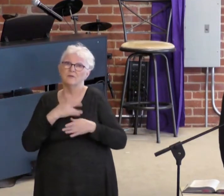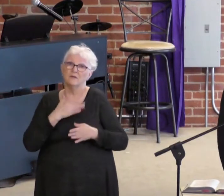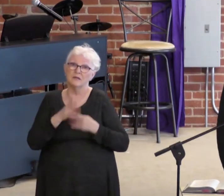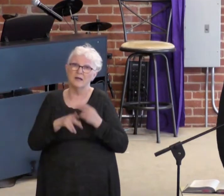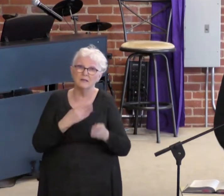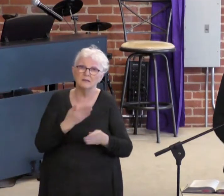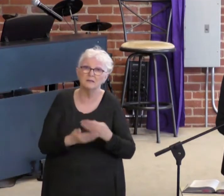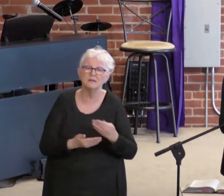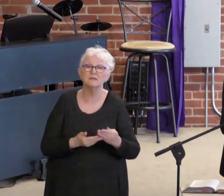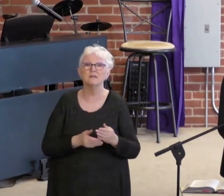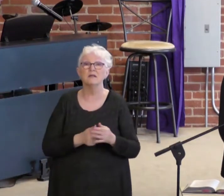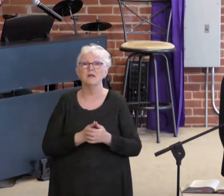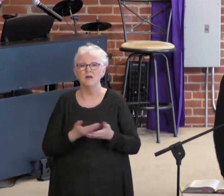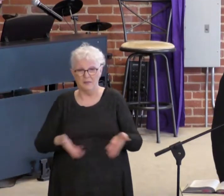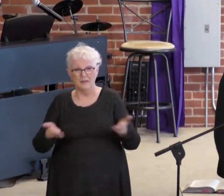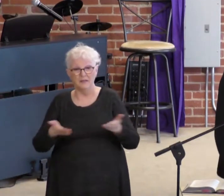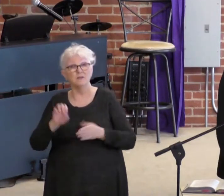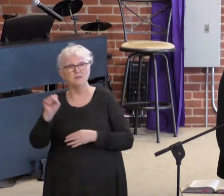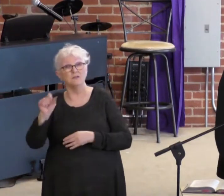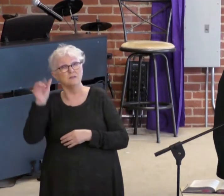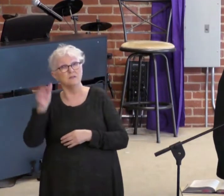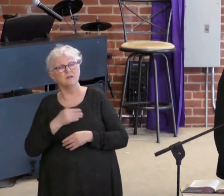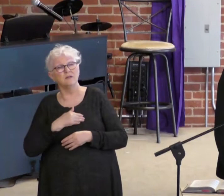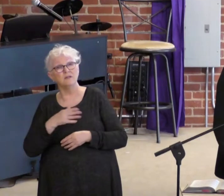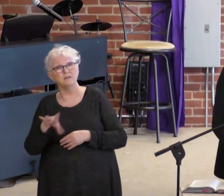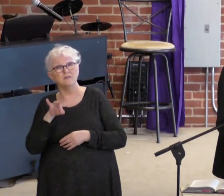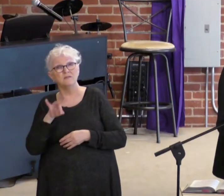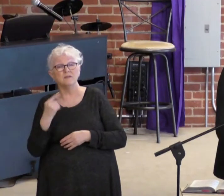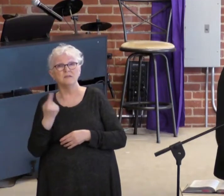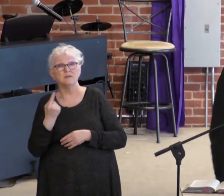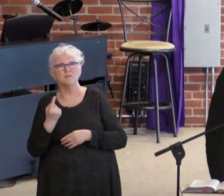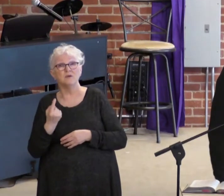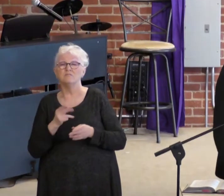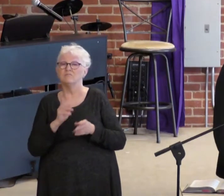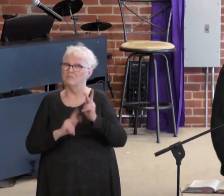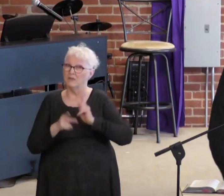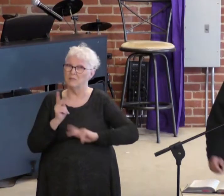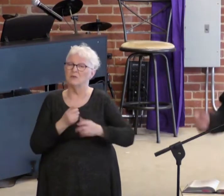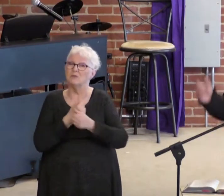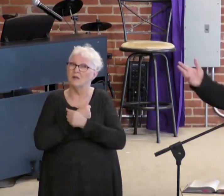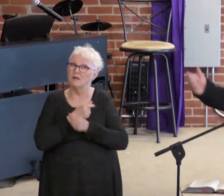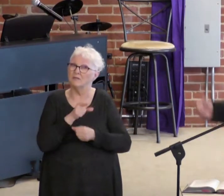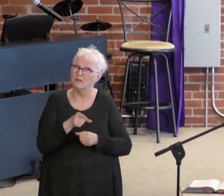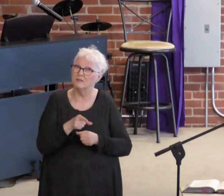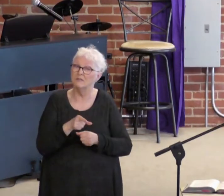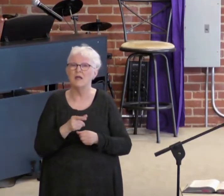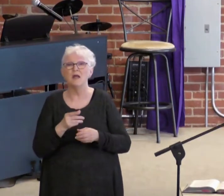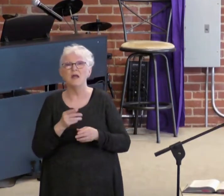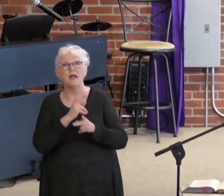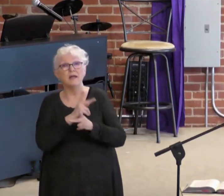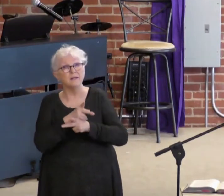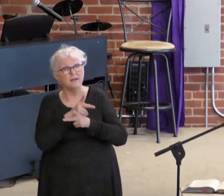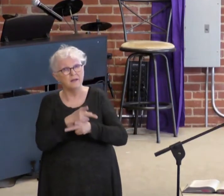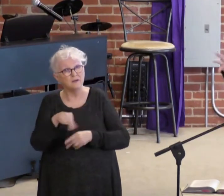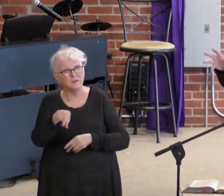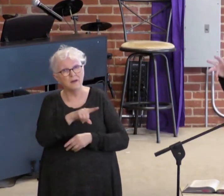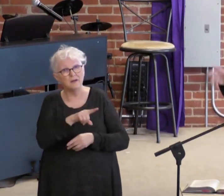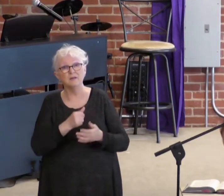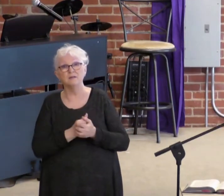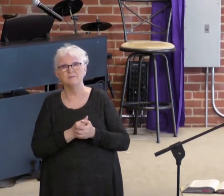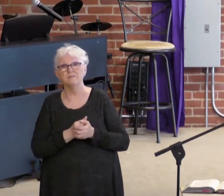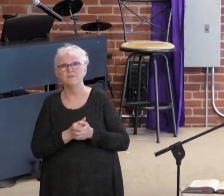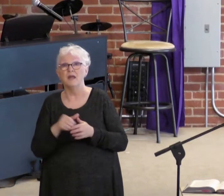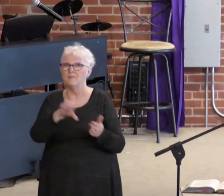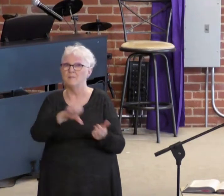mercy. He found someone who cared. He found people who loved him. and he was baptized on that Palm Sunday. And we're going to share